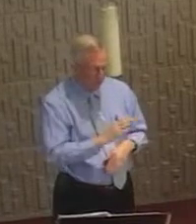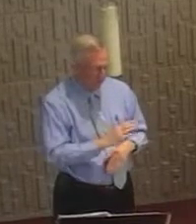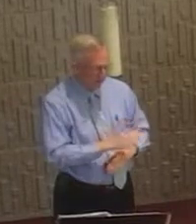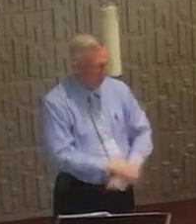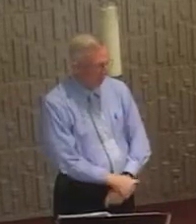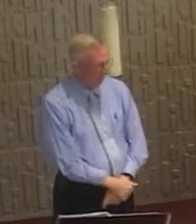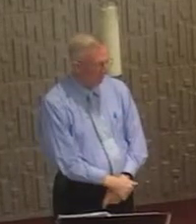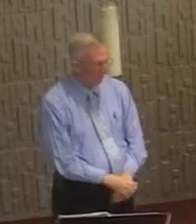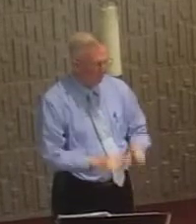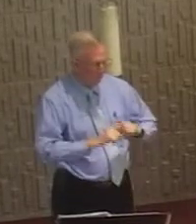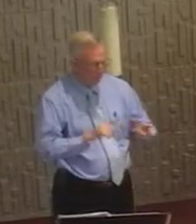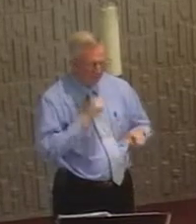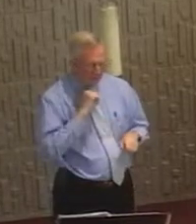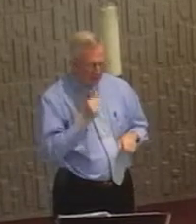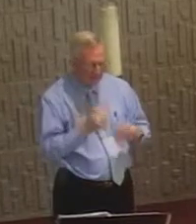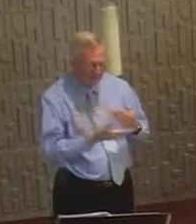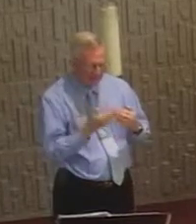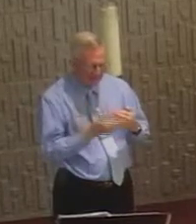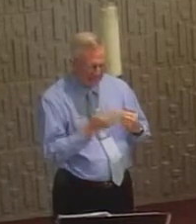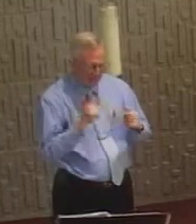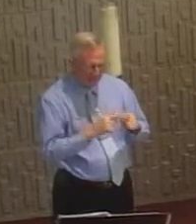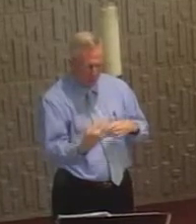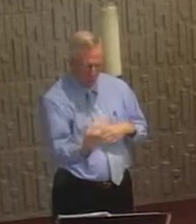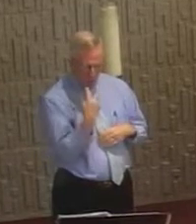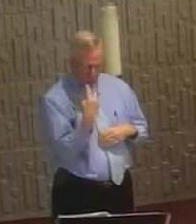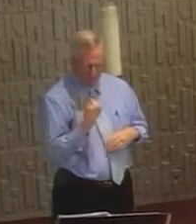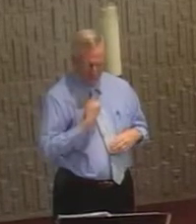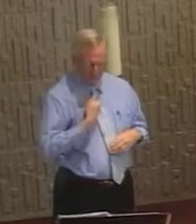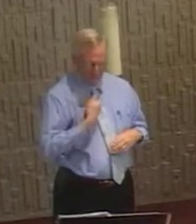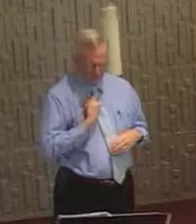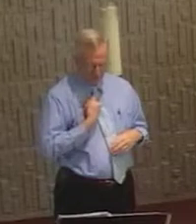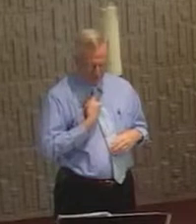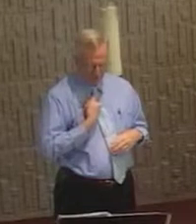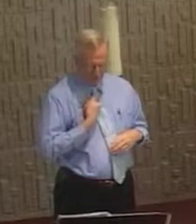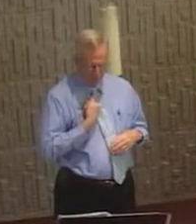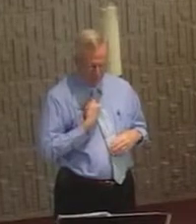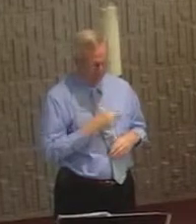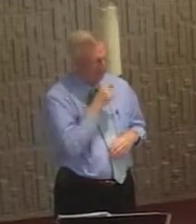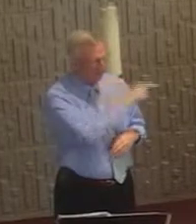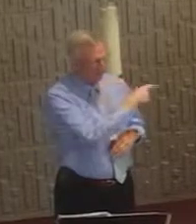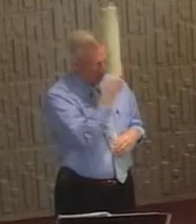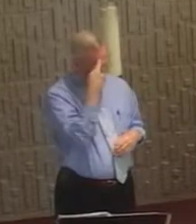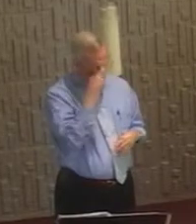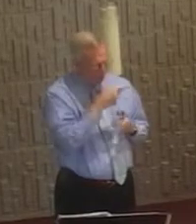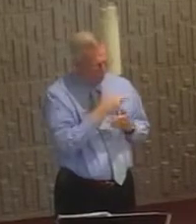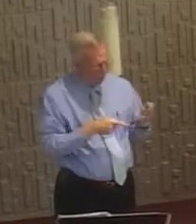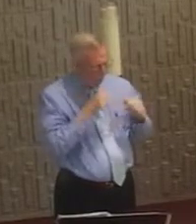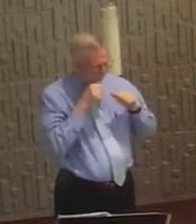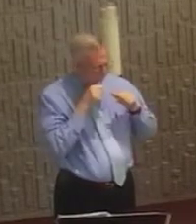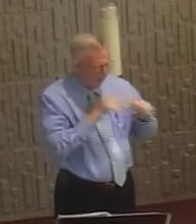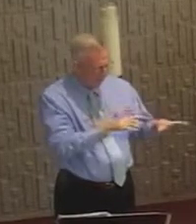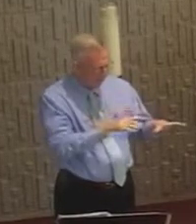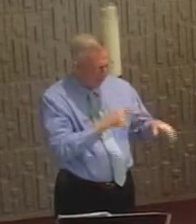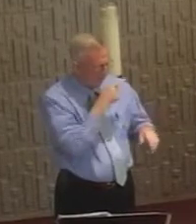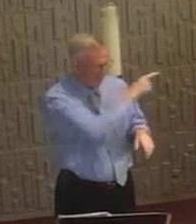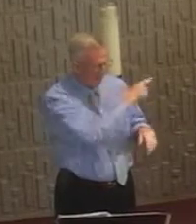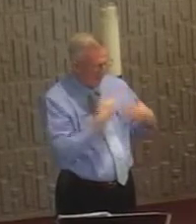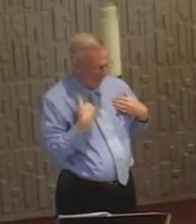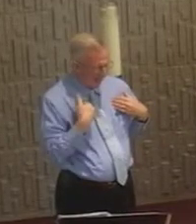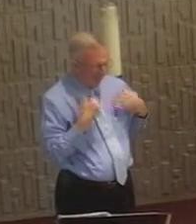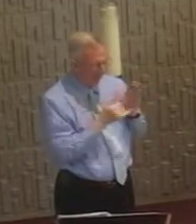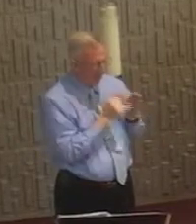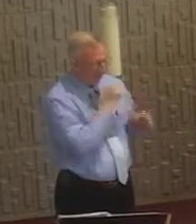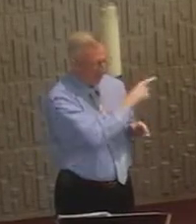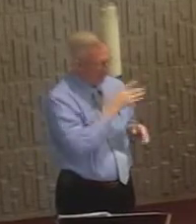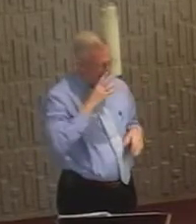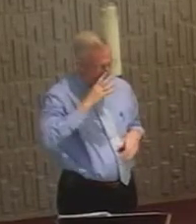But it's not as easy to look at ourselves. And I started thinking, well, what blessings do I have that I've been seeming to ignore lately? And I